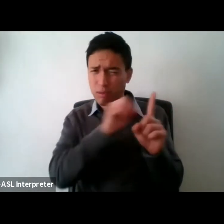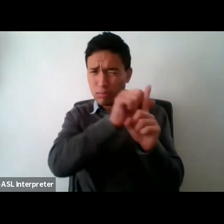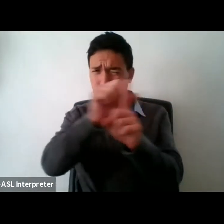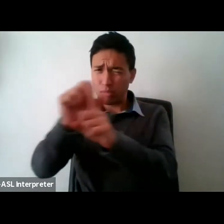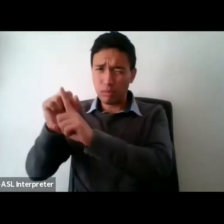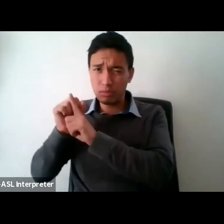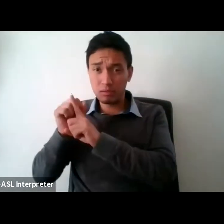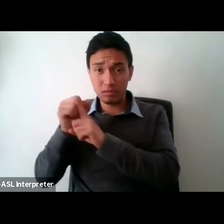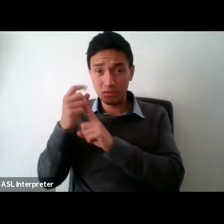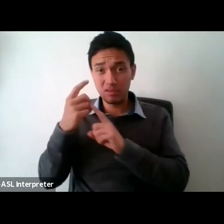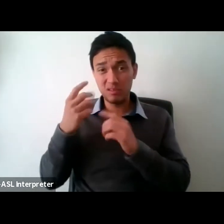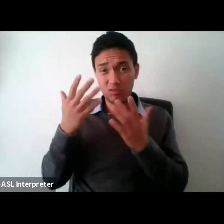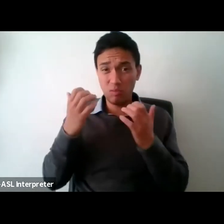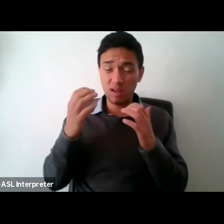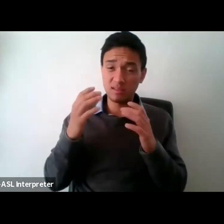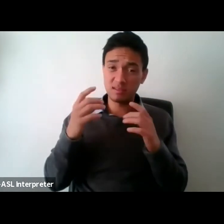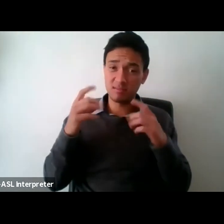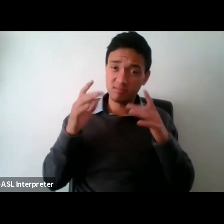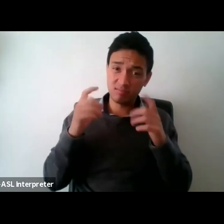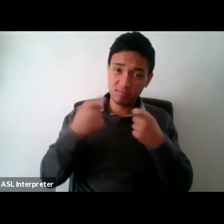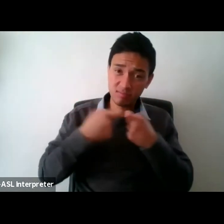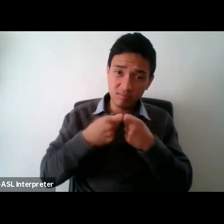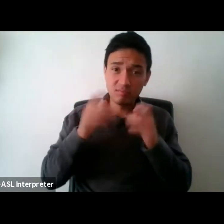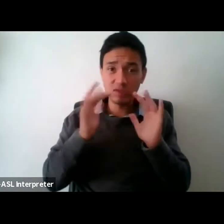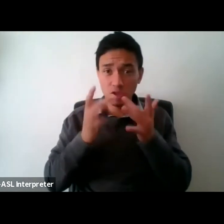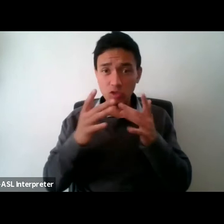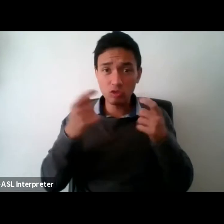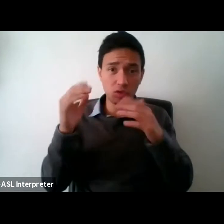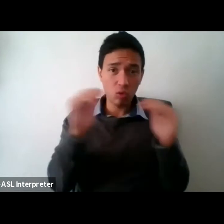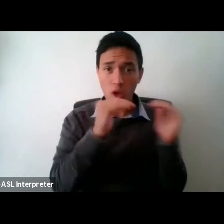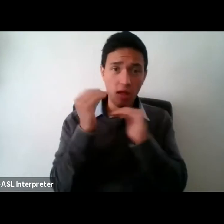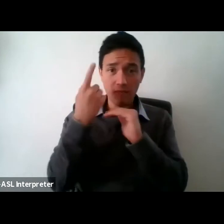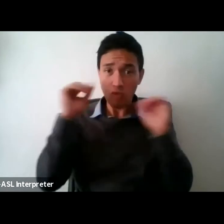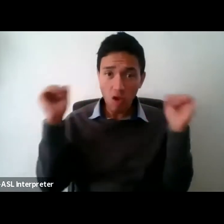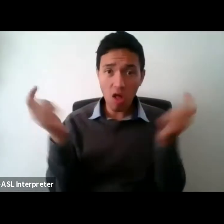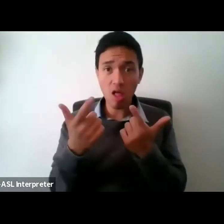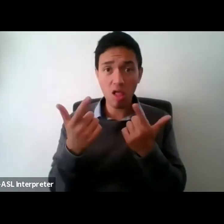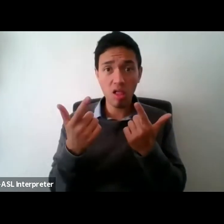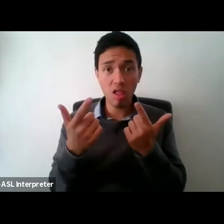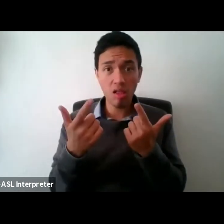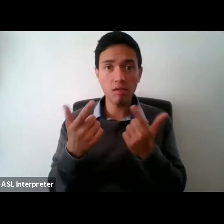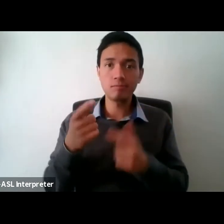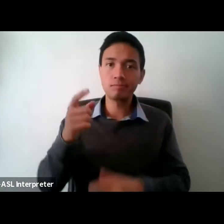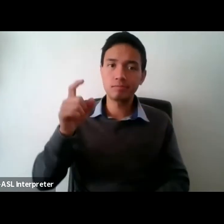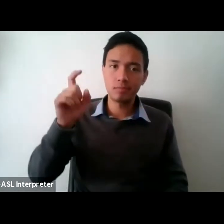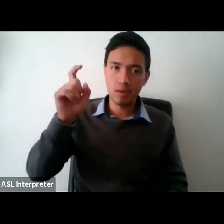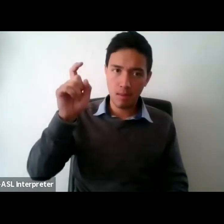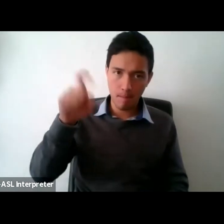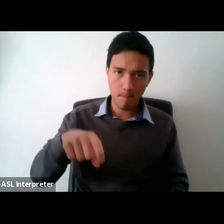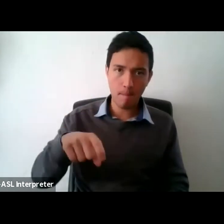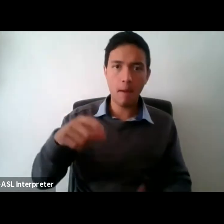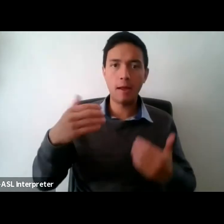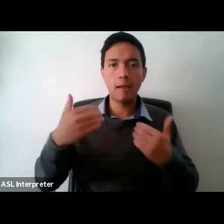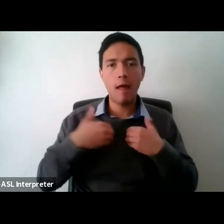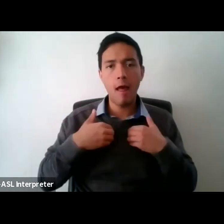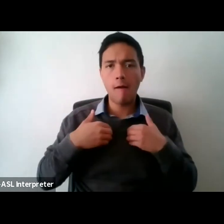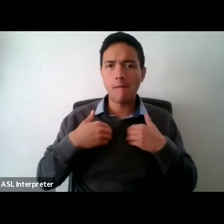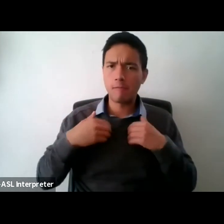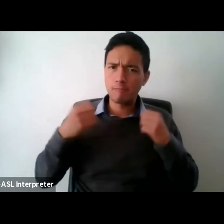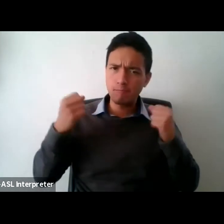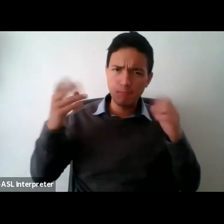equity for all ages, we will need a broad, multi-stakeholder coalition of